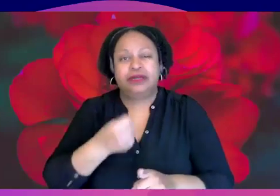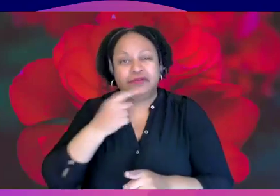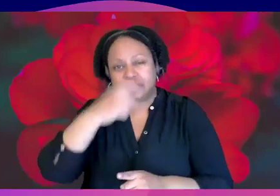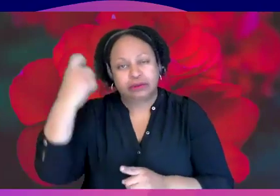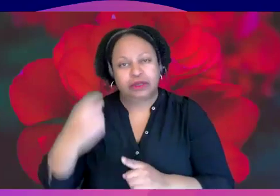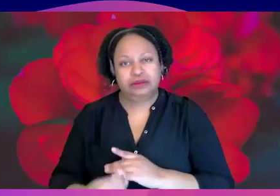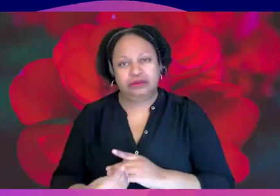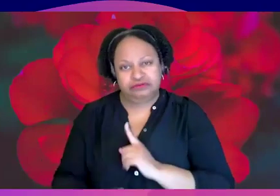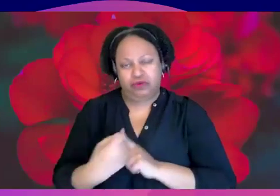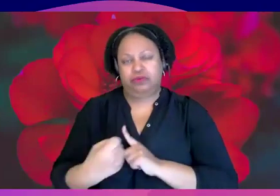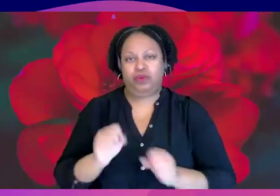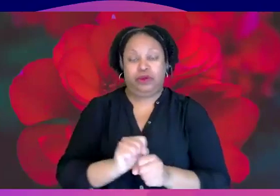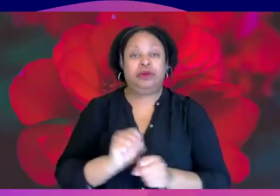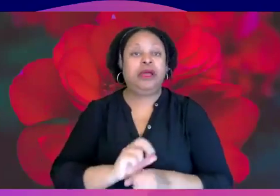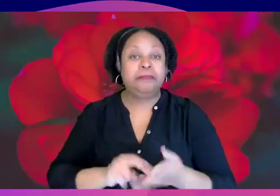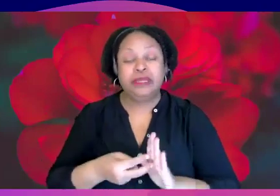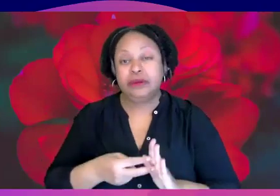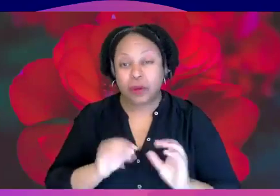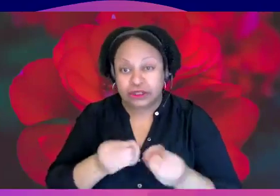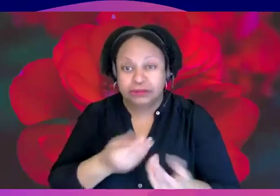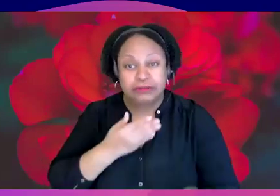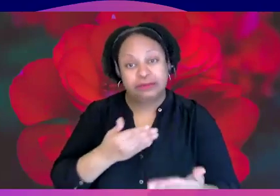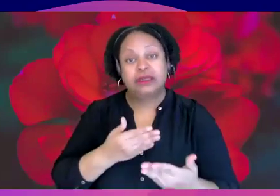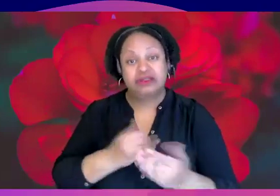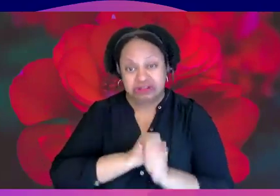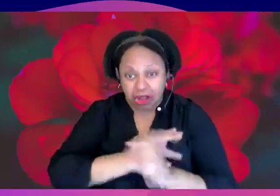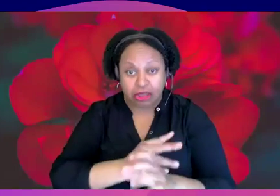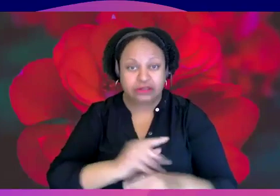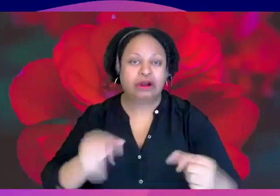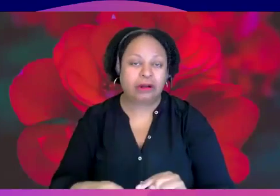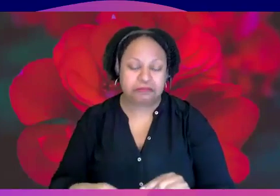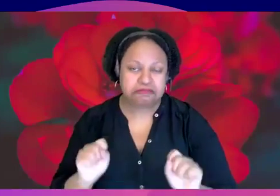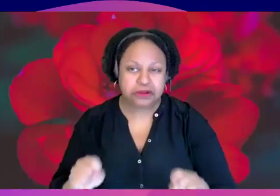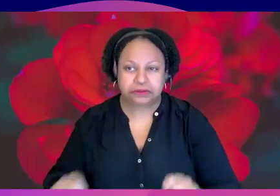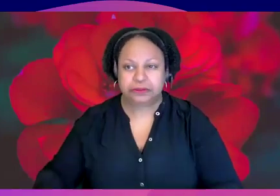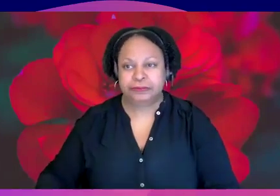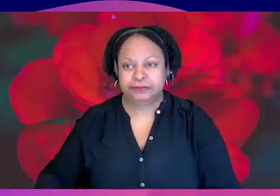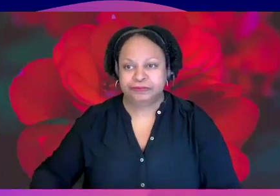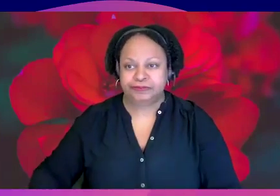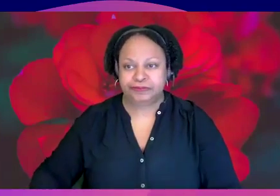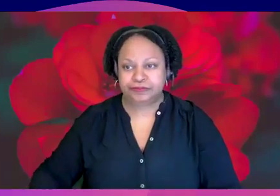worst cases, the organizations may be even perpetuating harm.